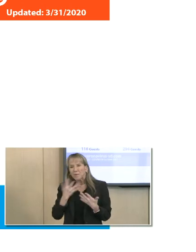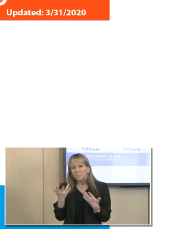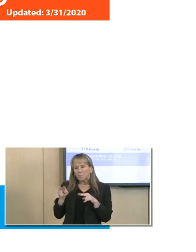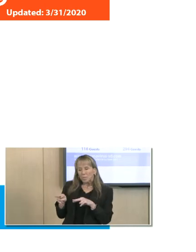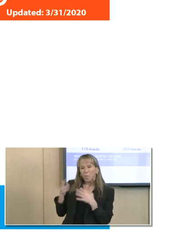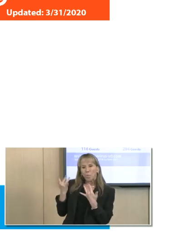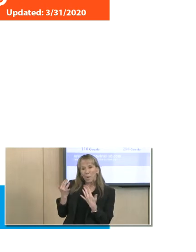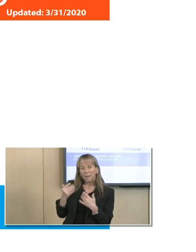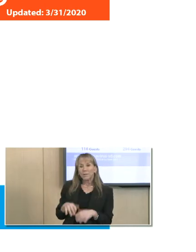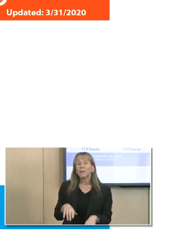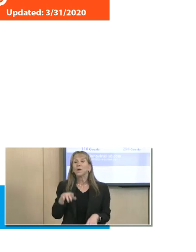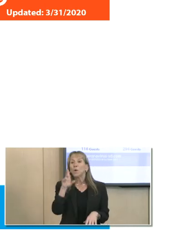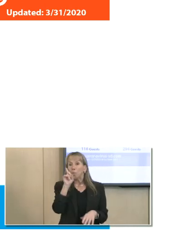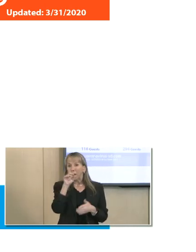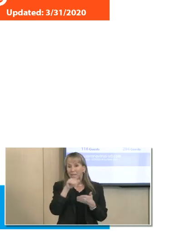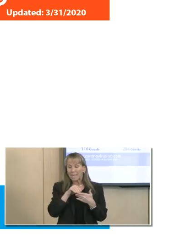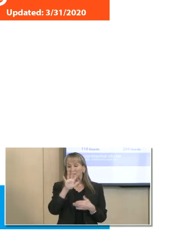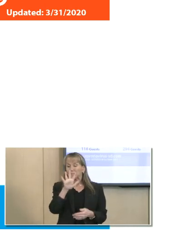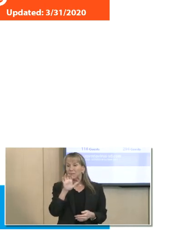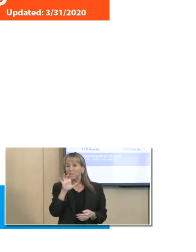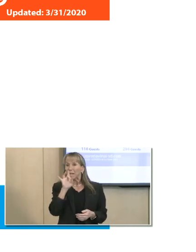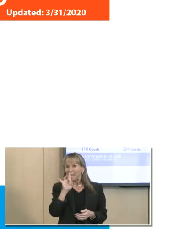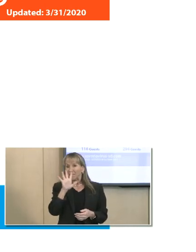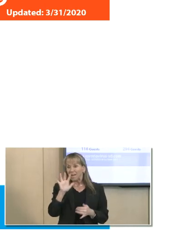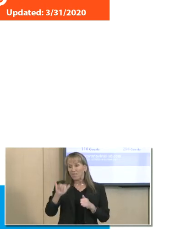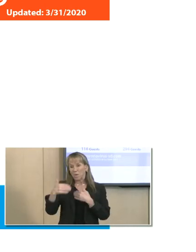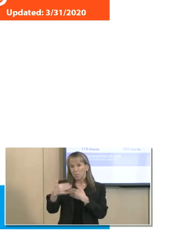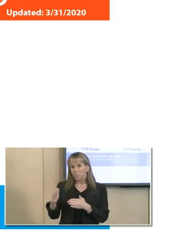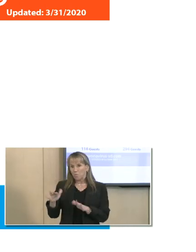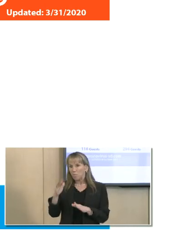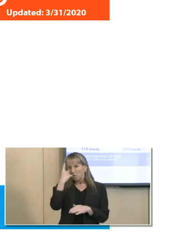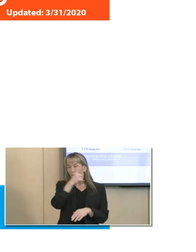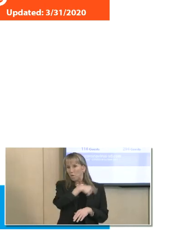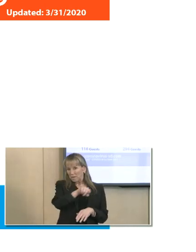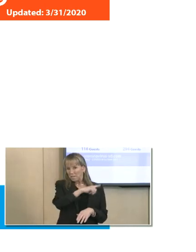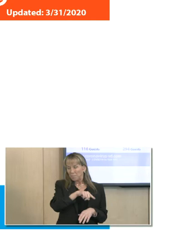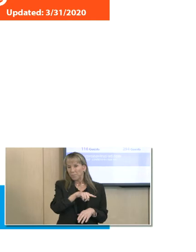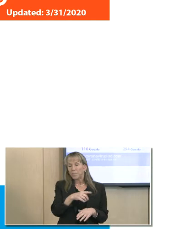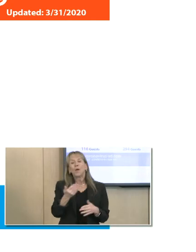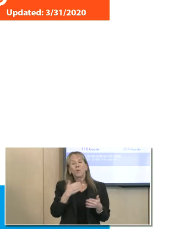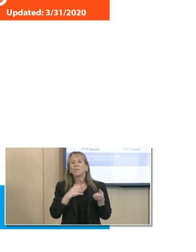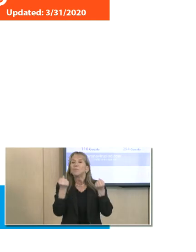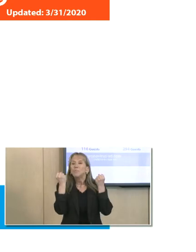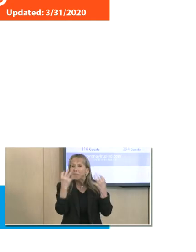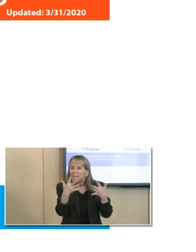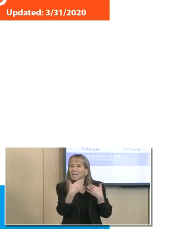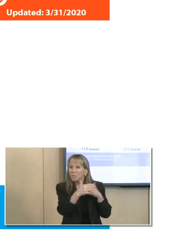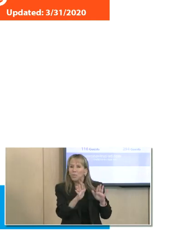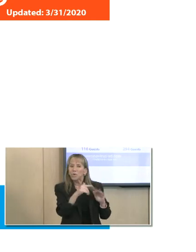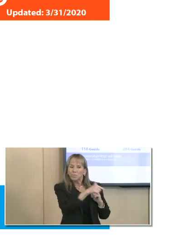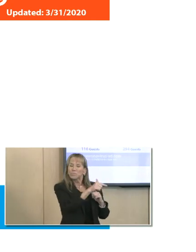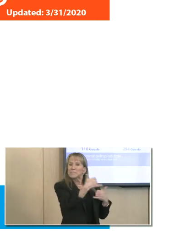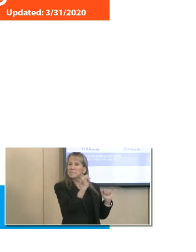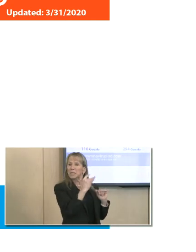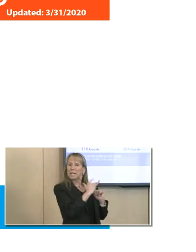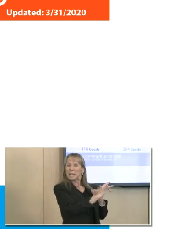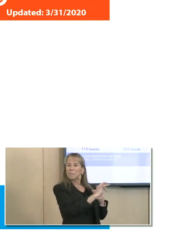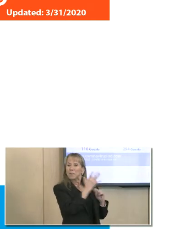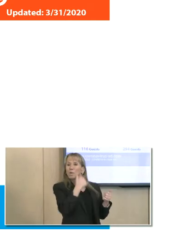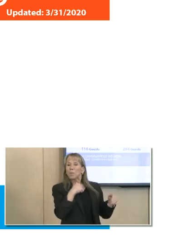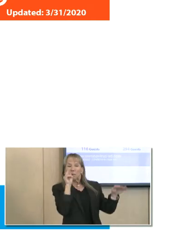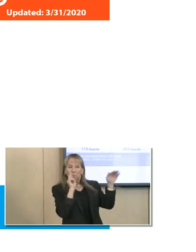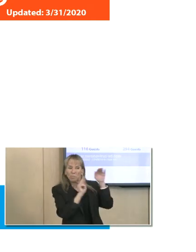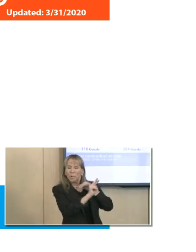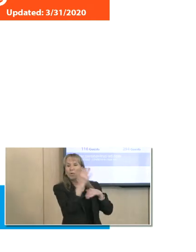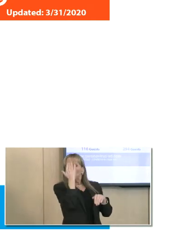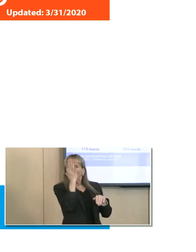currently 1,585 of these rooms. We have a large supply of them, anticipating that increase in